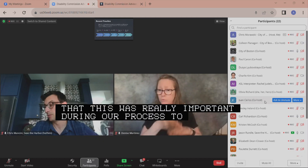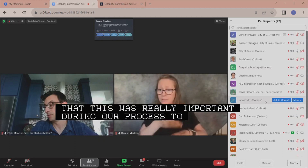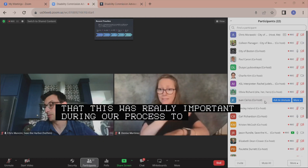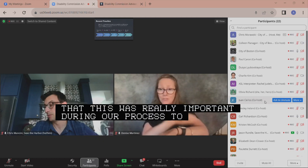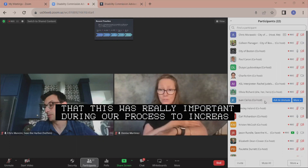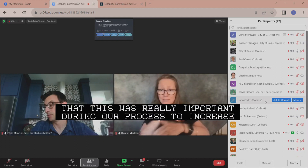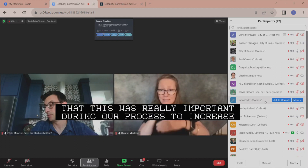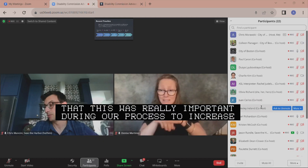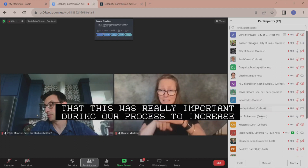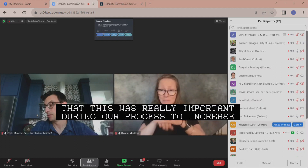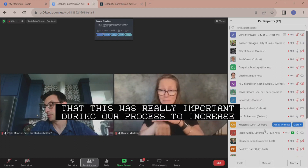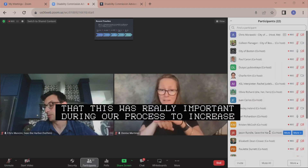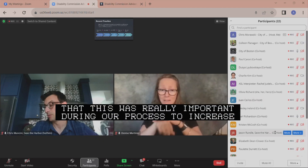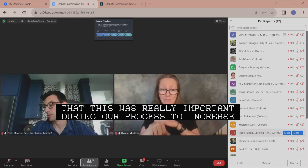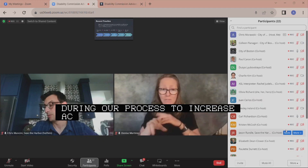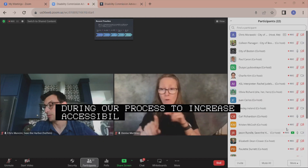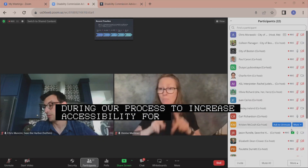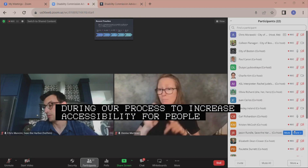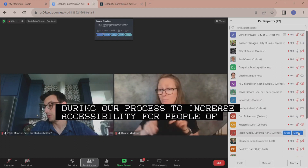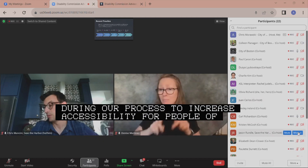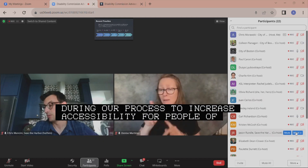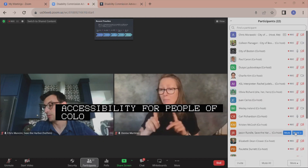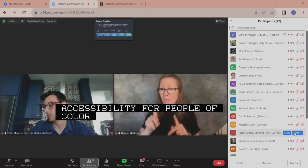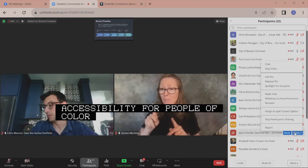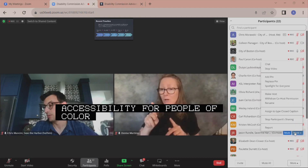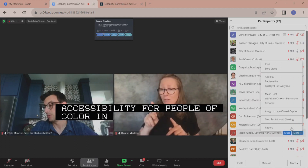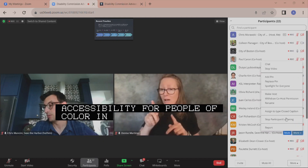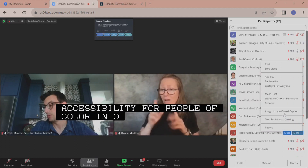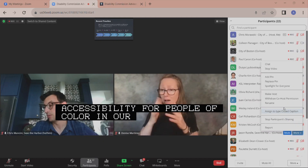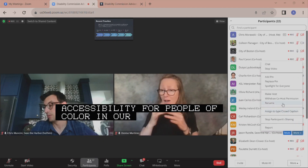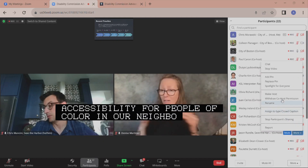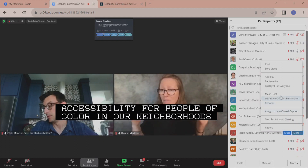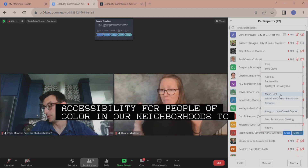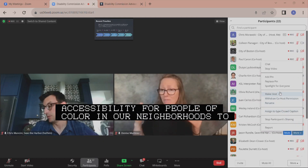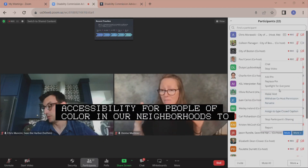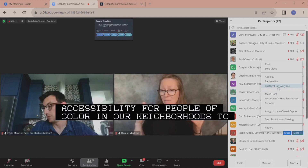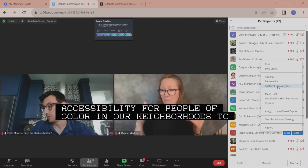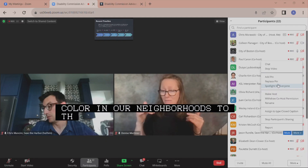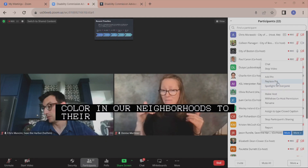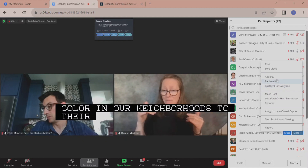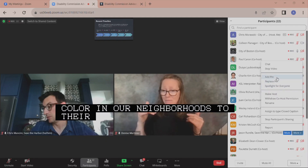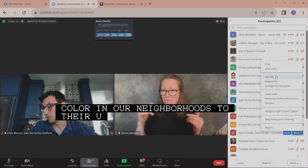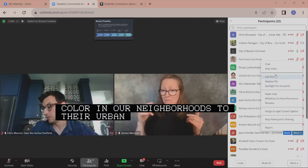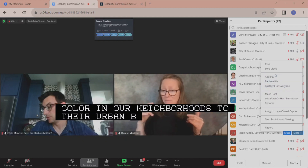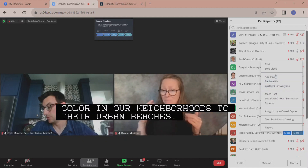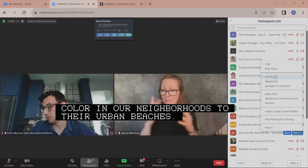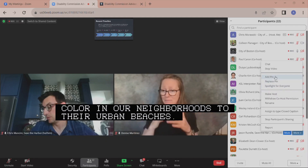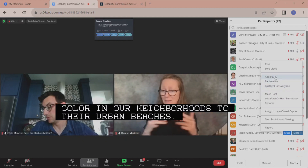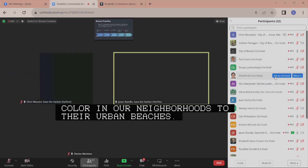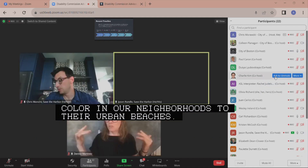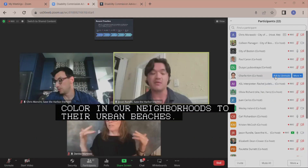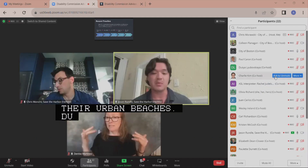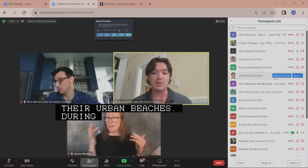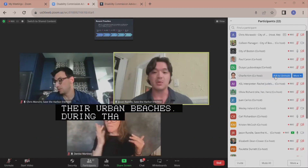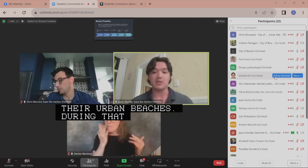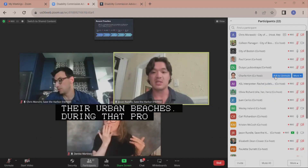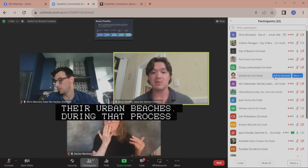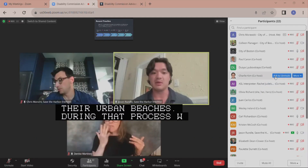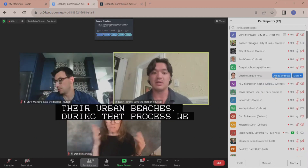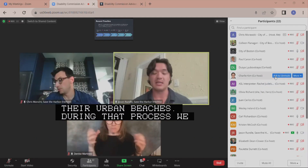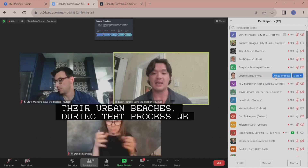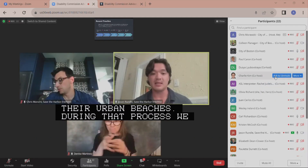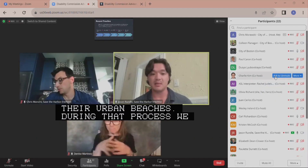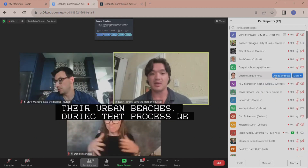in our neighborhoods to their urban beaches. And during that process, we really identified accessibility for people